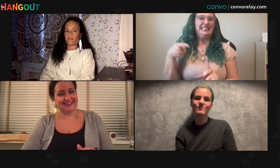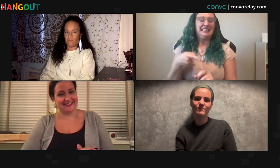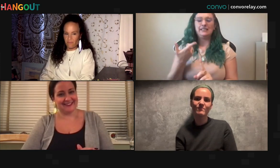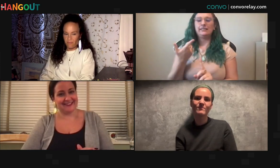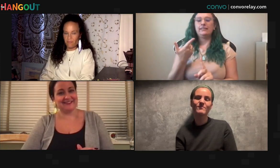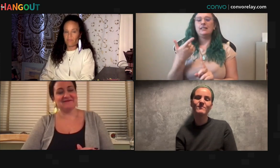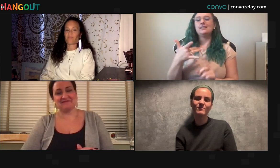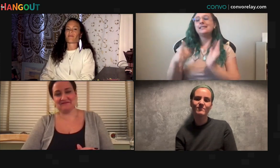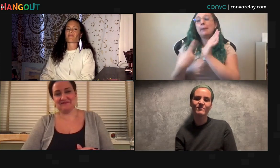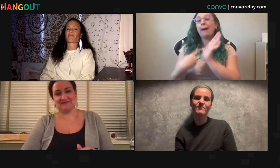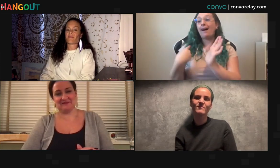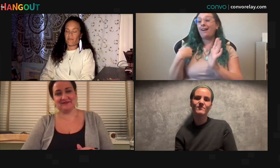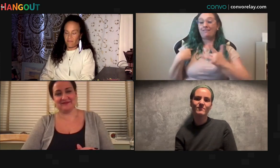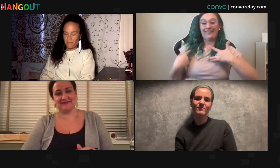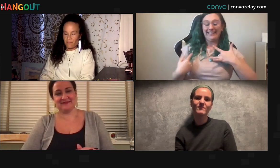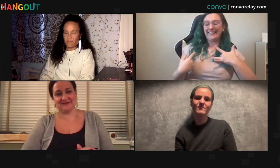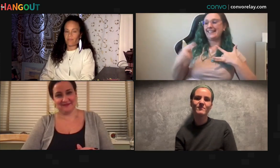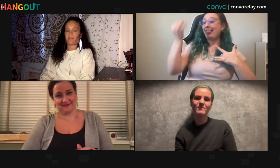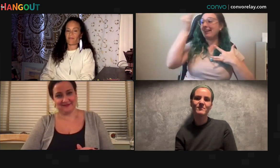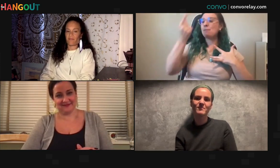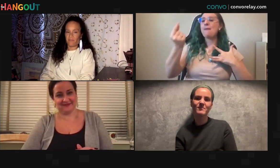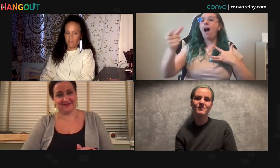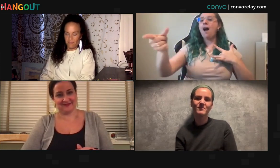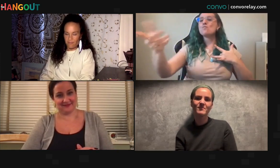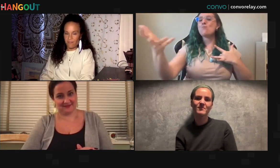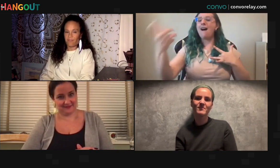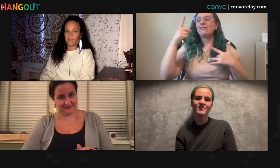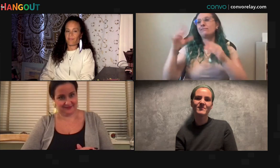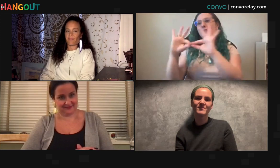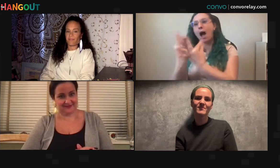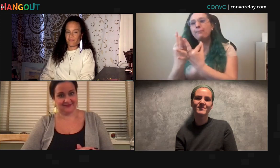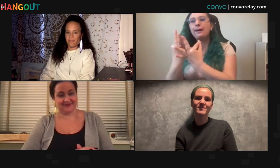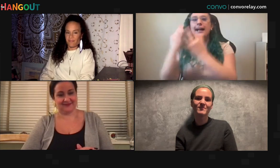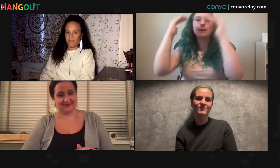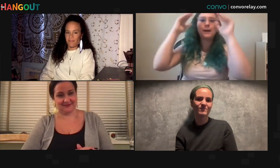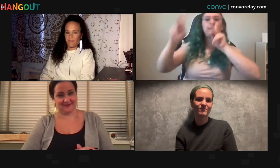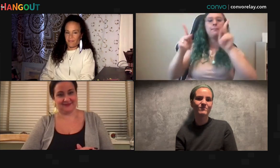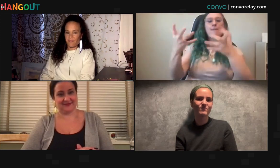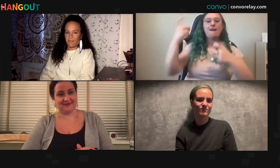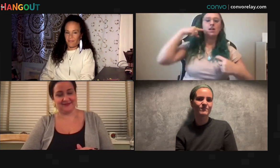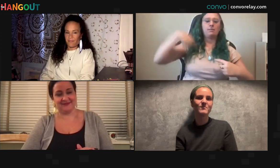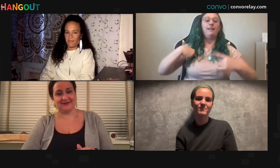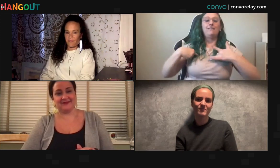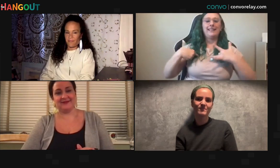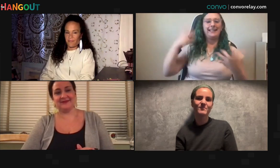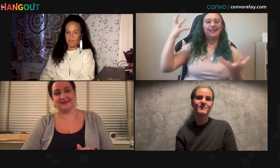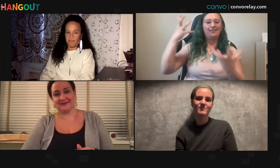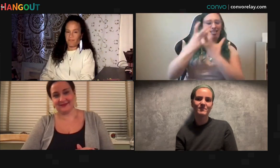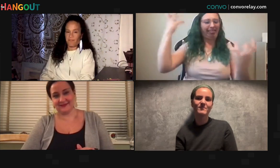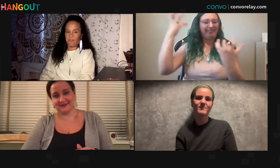older, society tells them to stop being imaginary. But what I'm feeling and what I'm